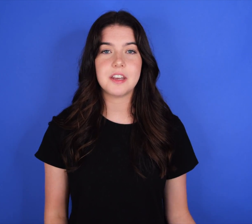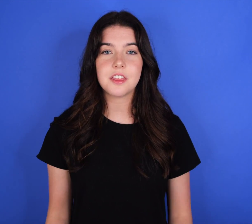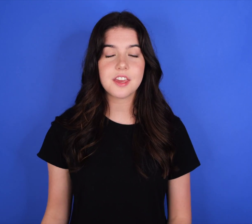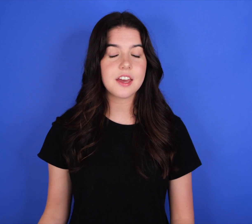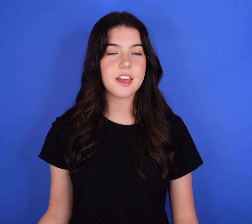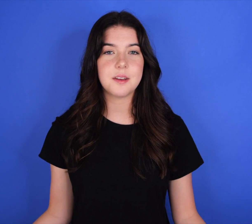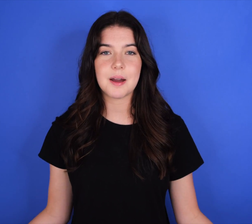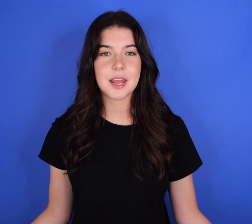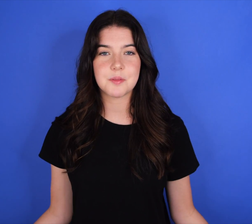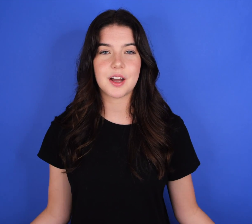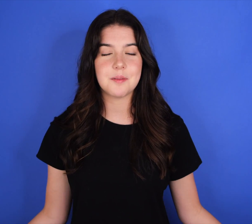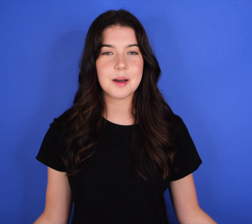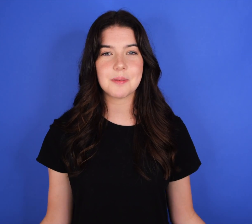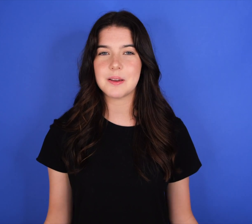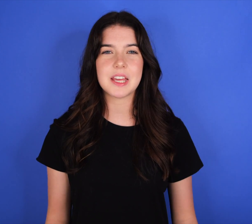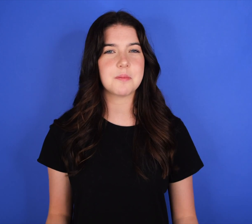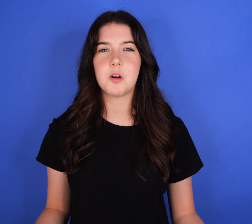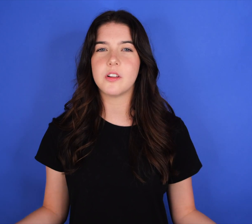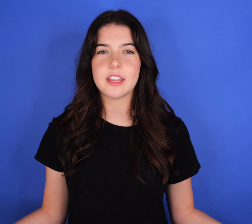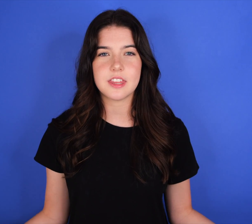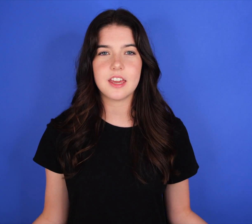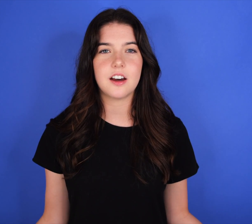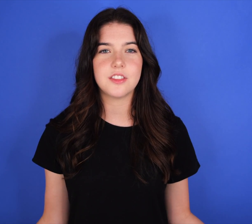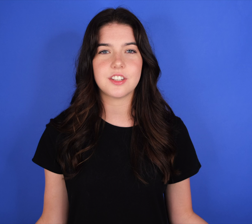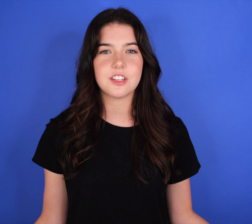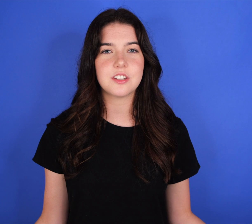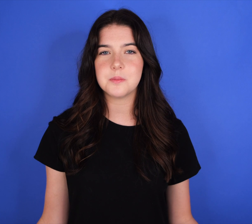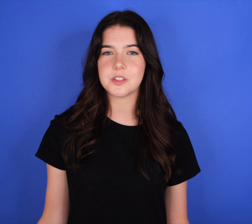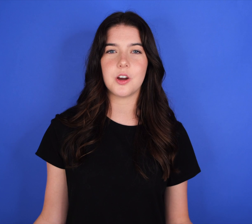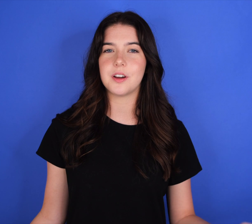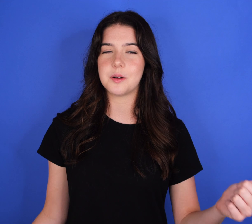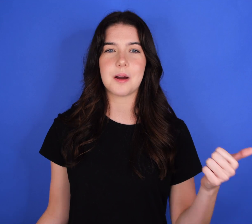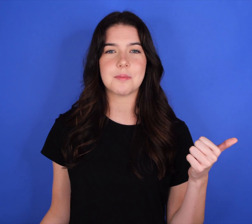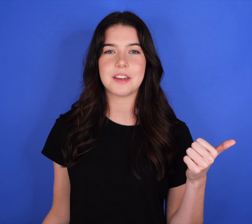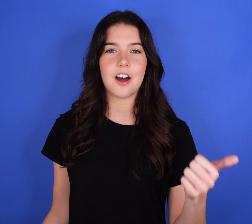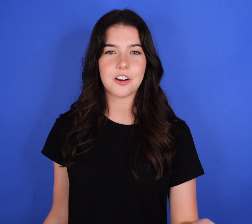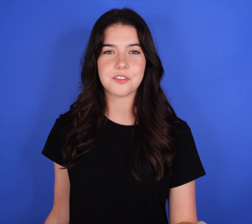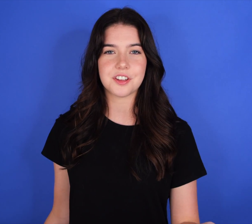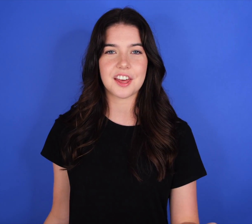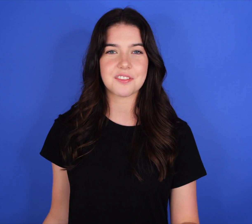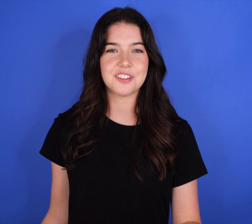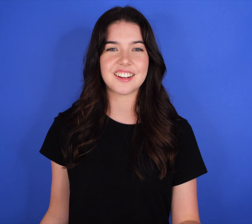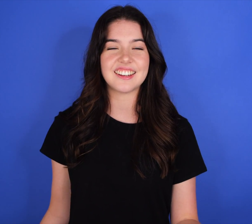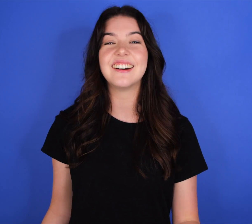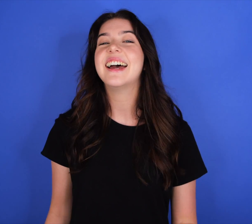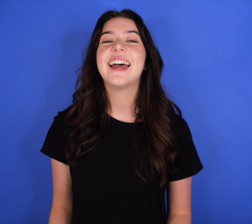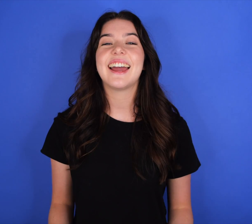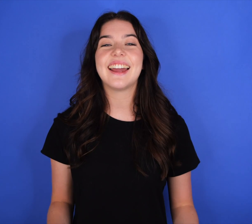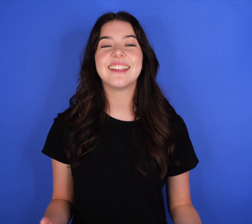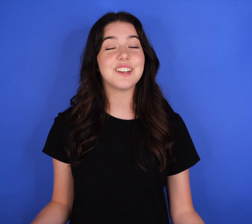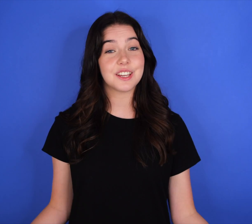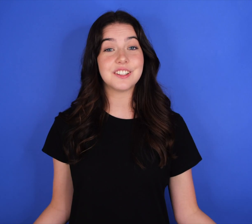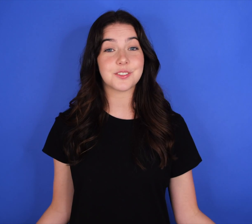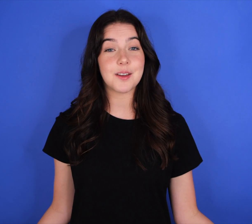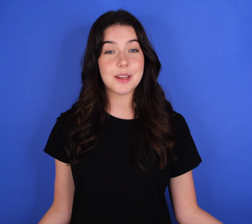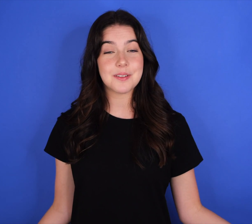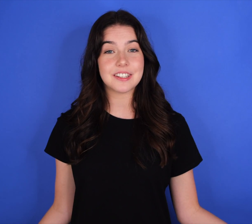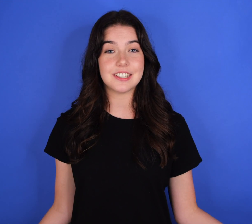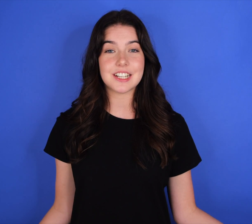Thea and my name will come up. I think I'm the only Thea on this system, so it'll probably autofill that for you. And then you can just write me your message and